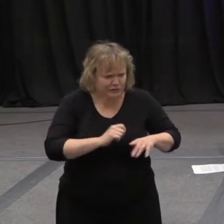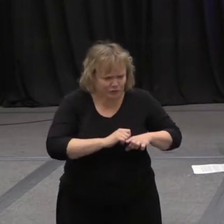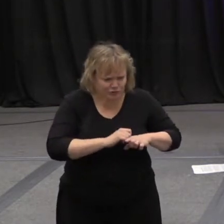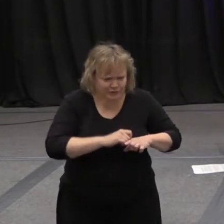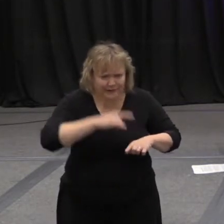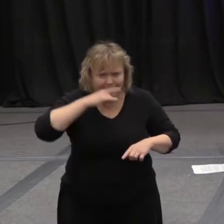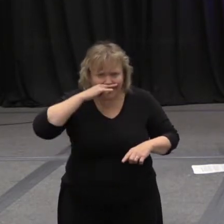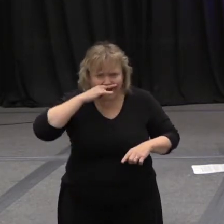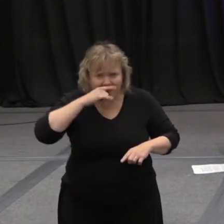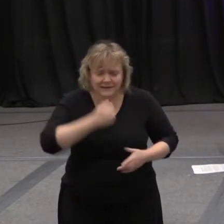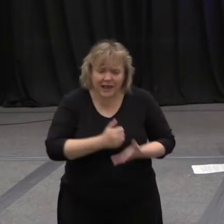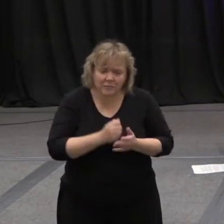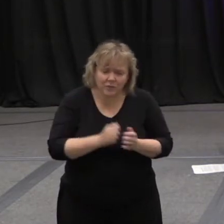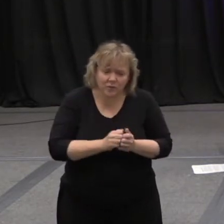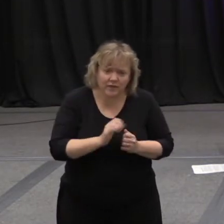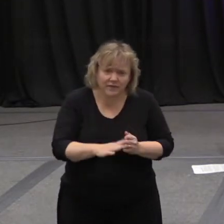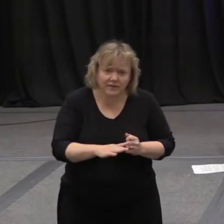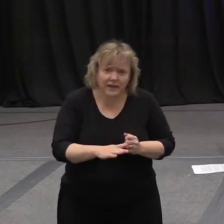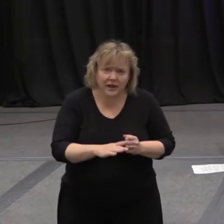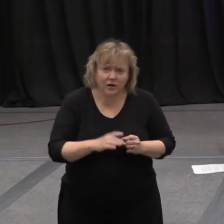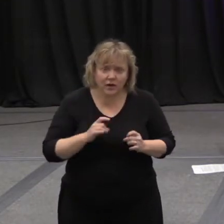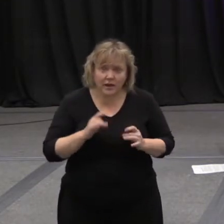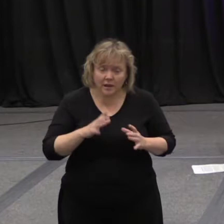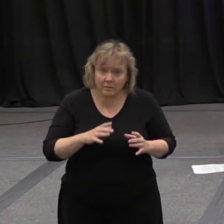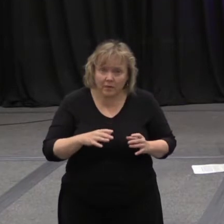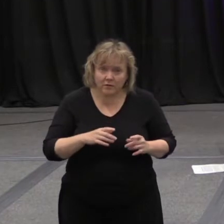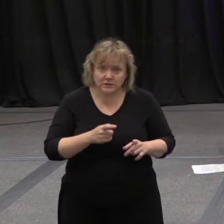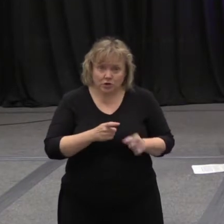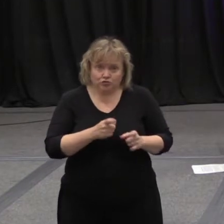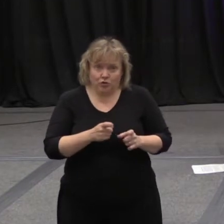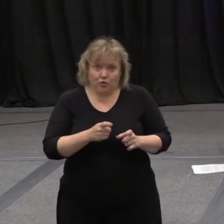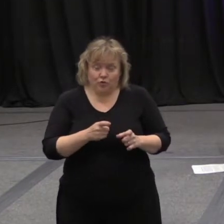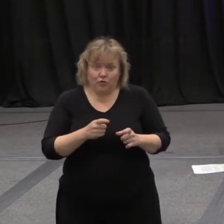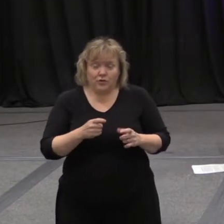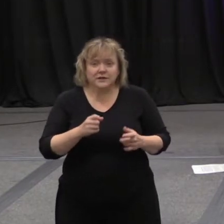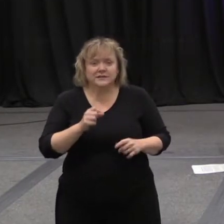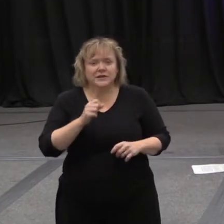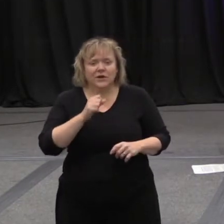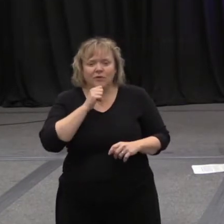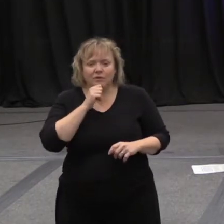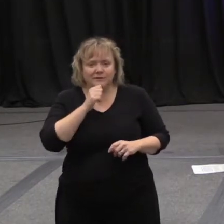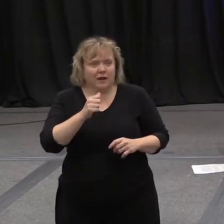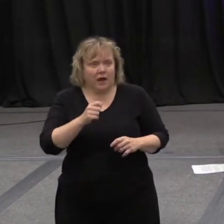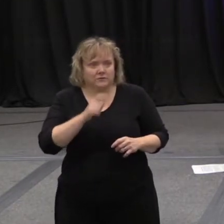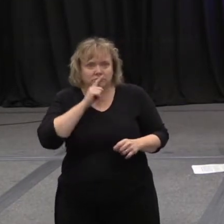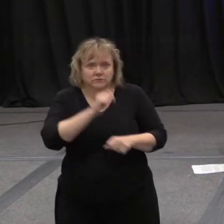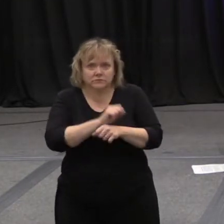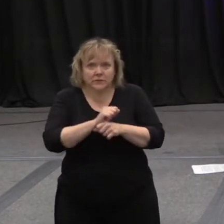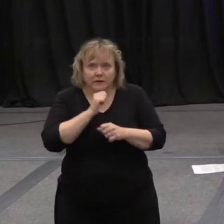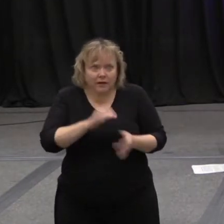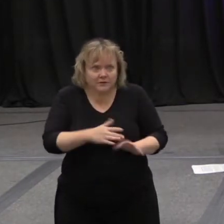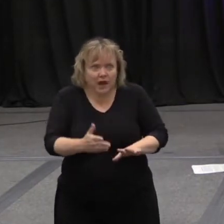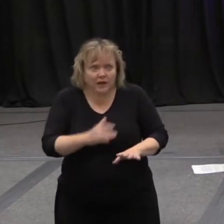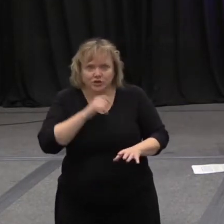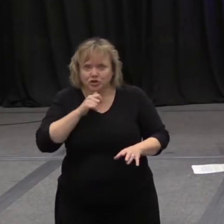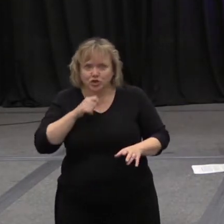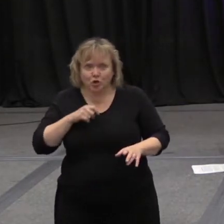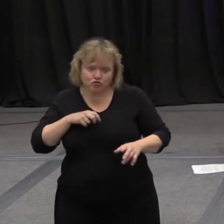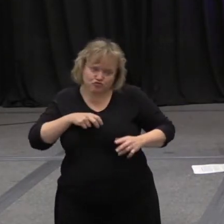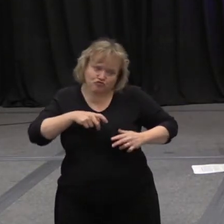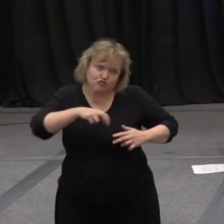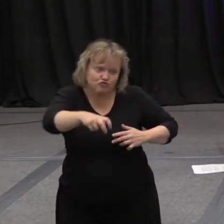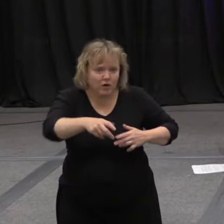control, right? So they can be socialized and not run into the traffic and not put their, you know, to not die. I know nothing about that. You know nothing. She has